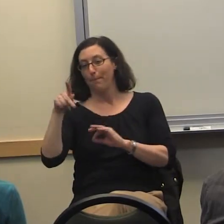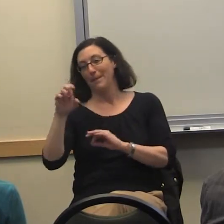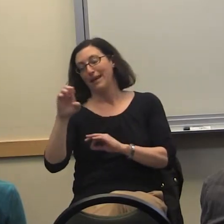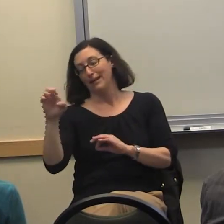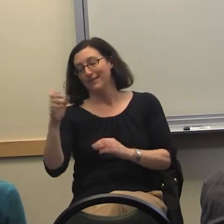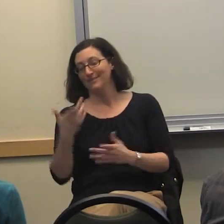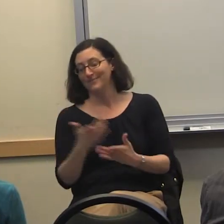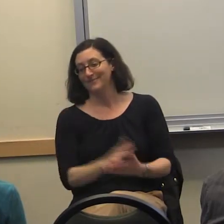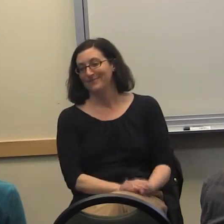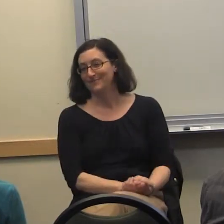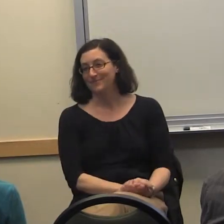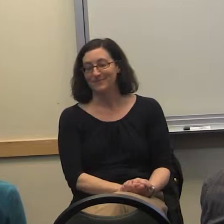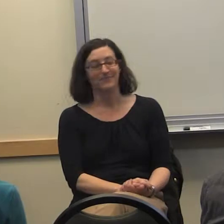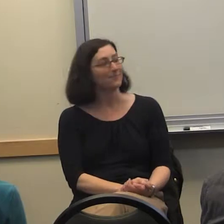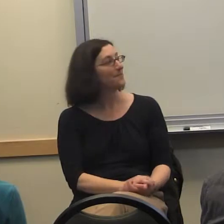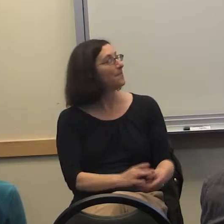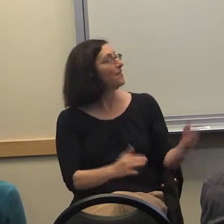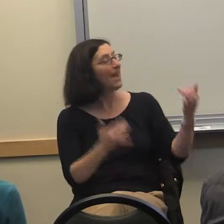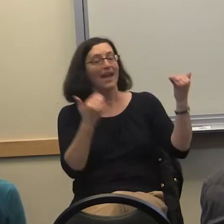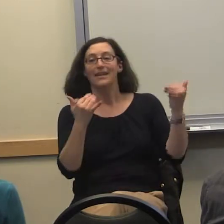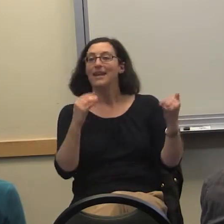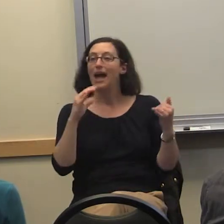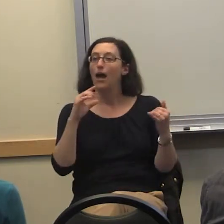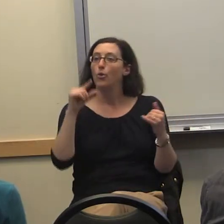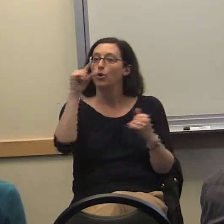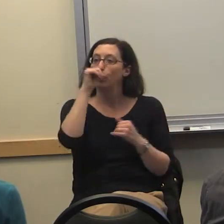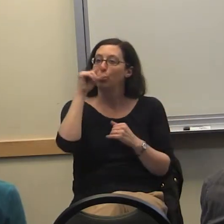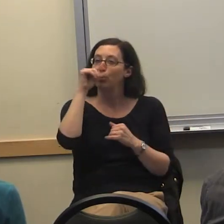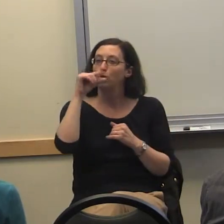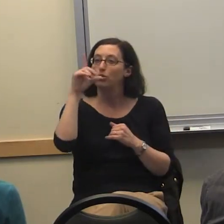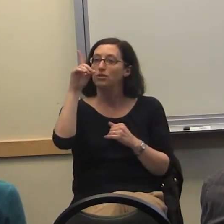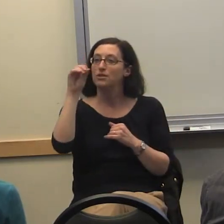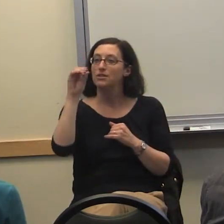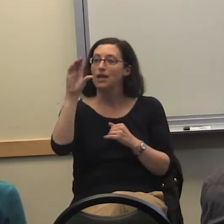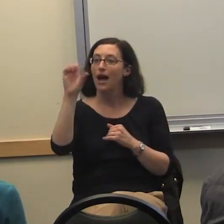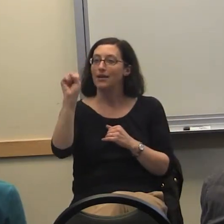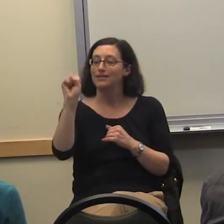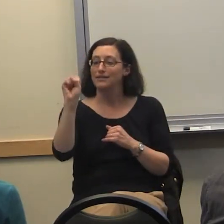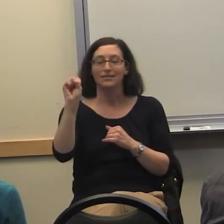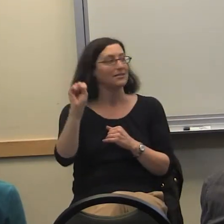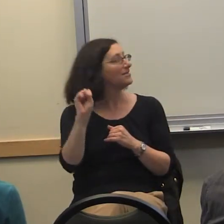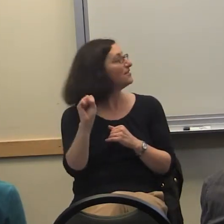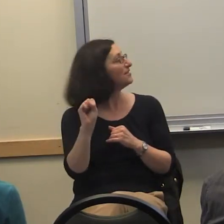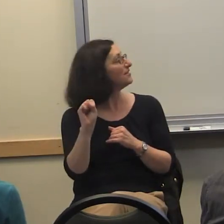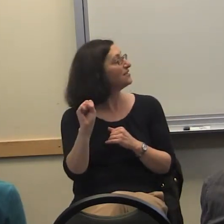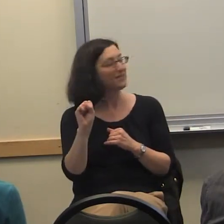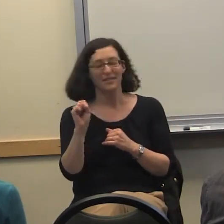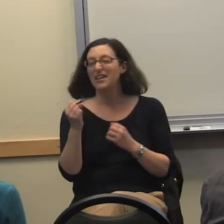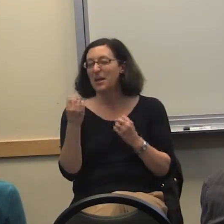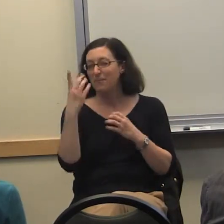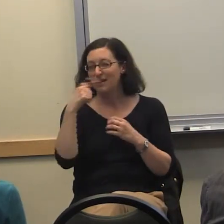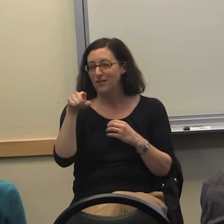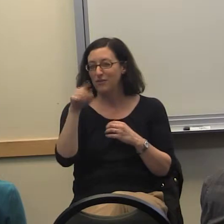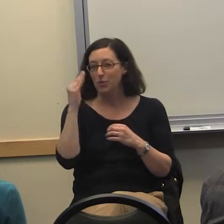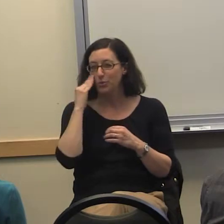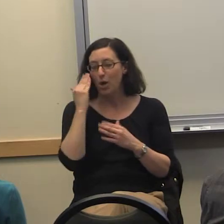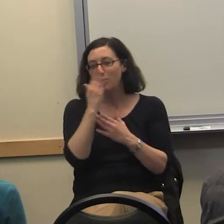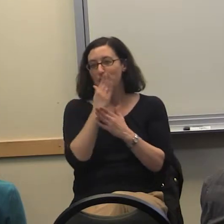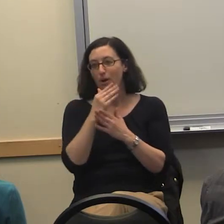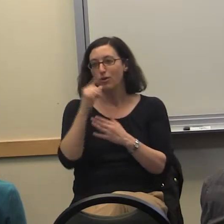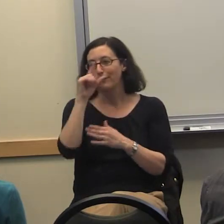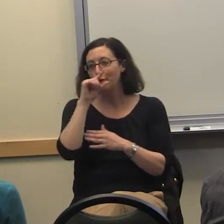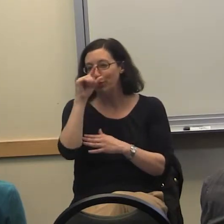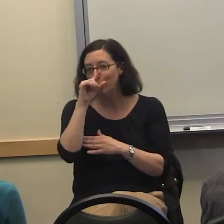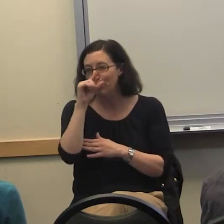G, Google Sheets, G, Google Chrome, G, Google Docs. Okay, and Google Docs, as many of you may know, is part of the Google